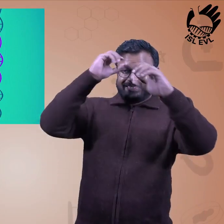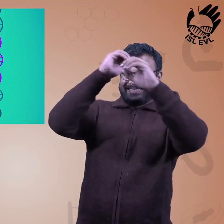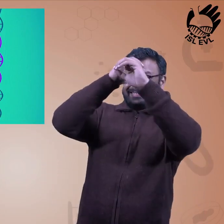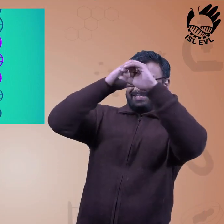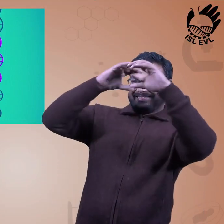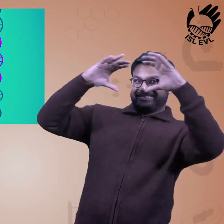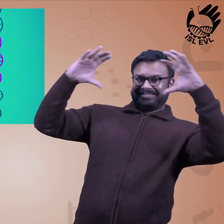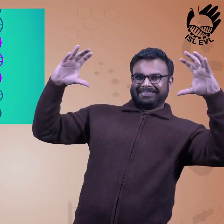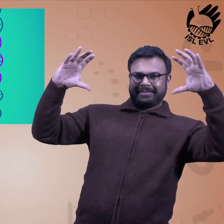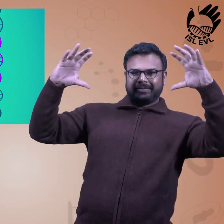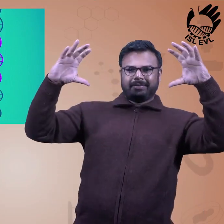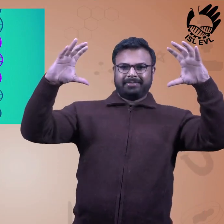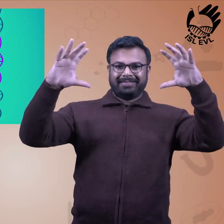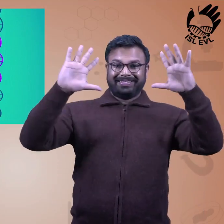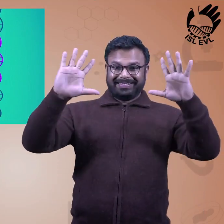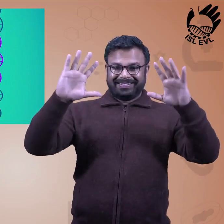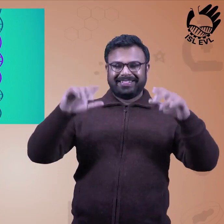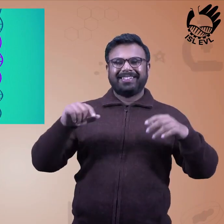Imagine